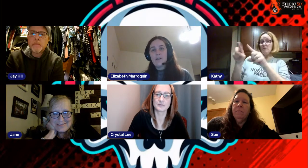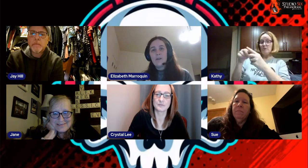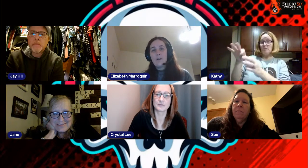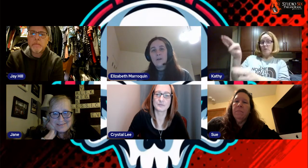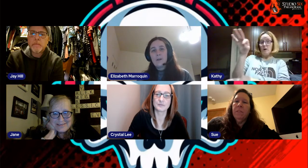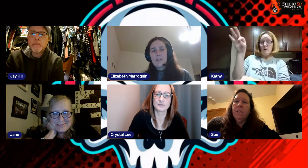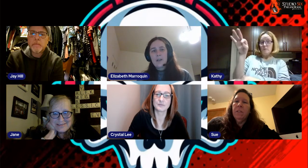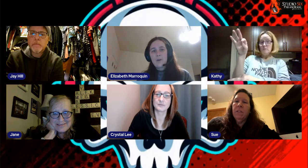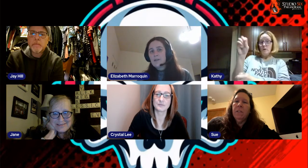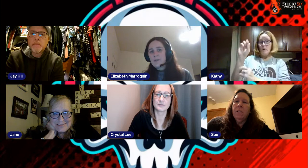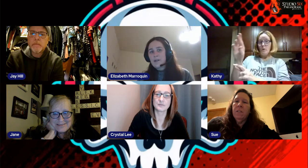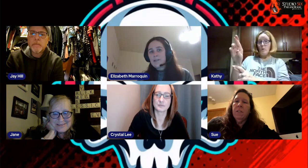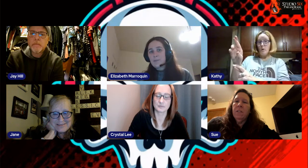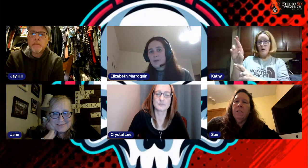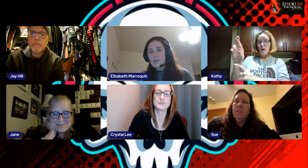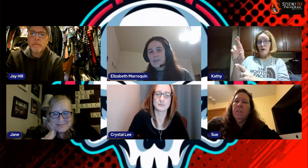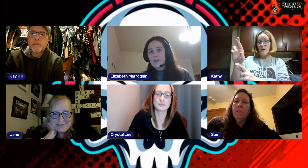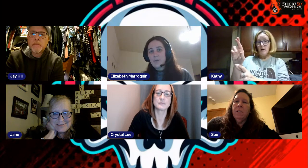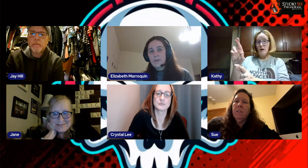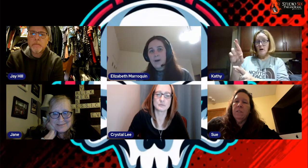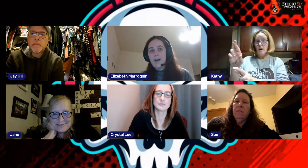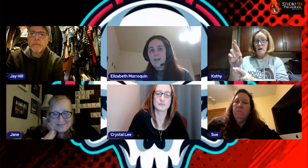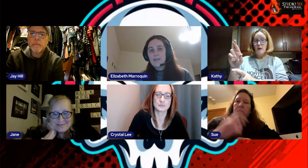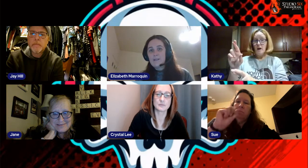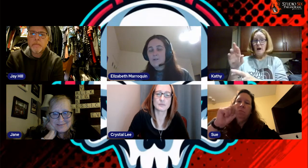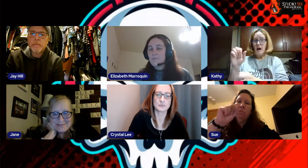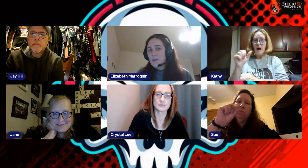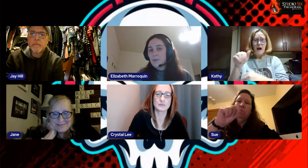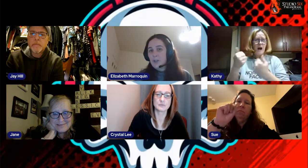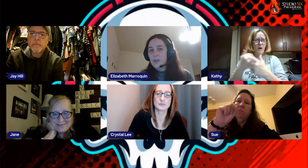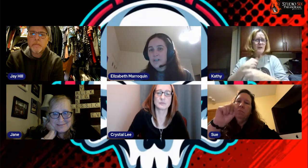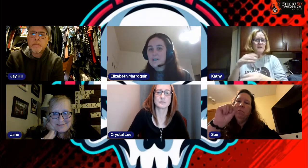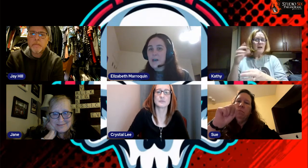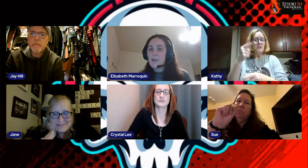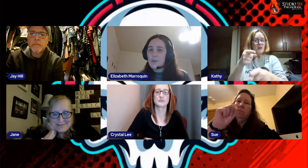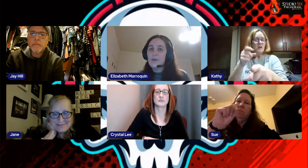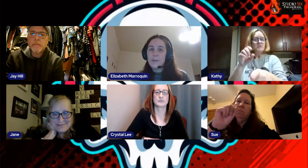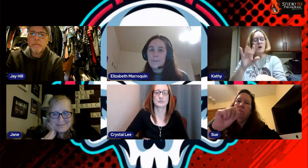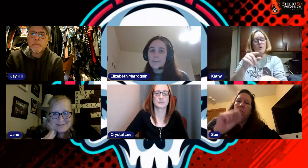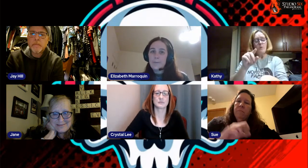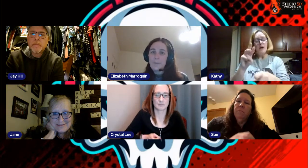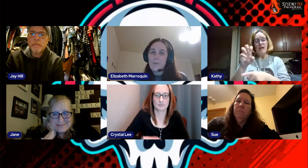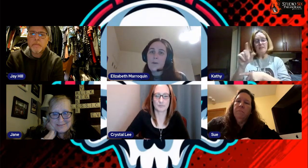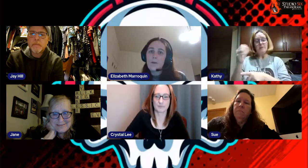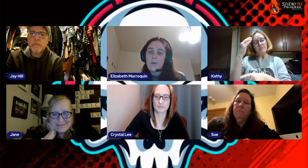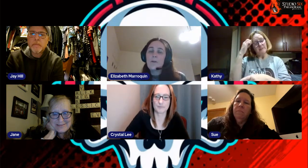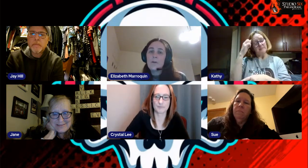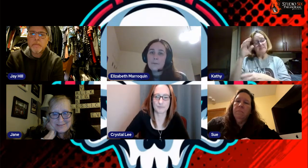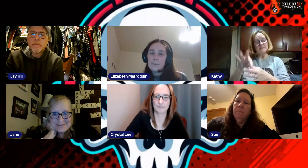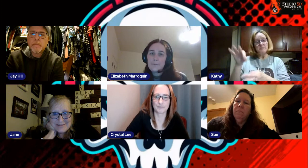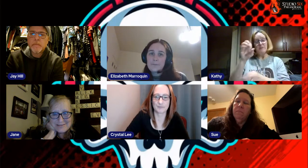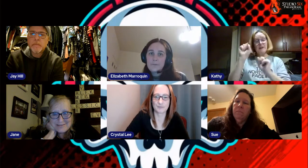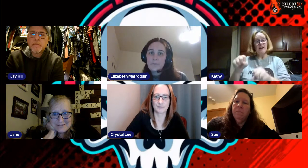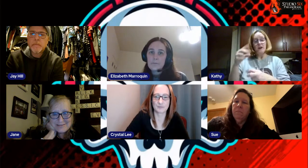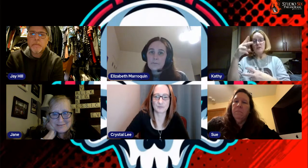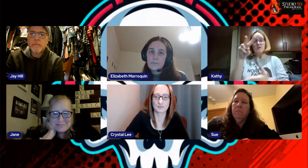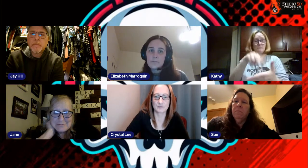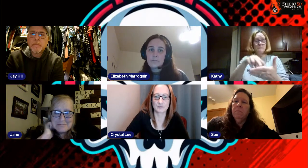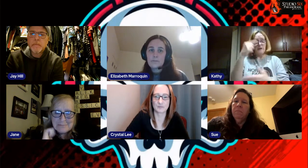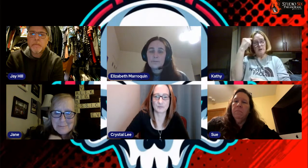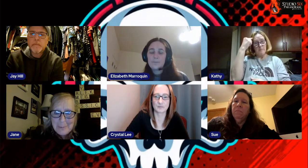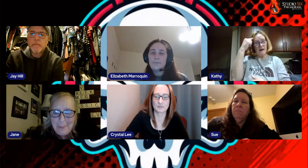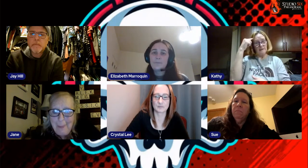questions? Because I know that a lot of spirits can read minds. So I'm curious how you do it. So Linda thinks the spirit